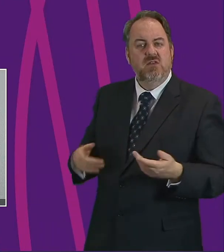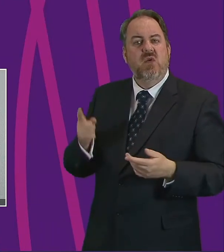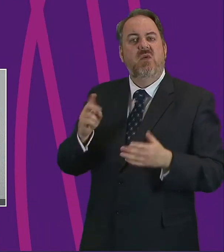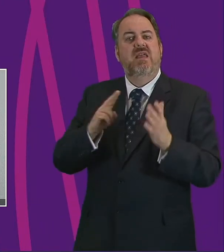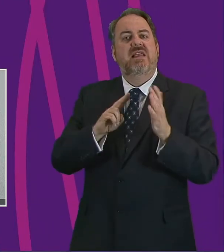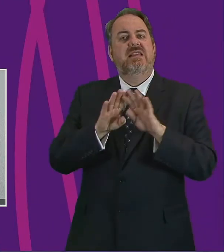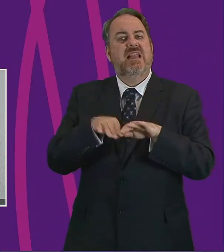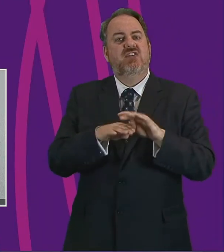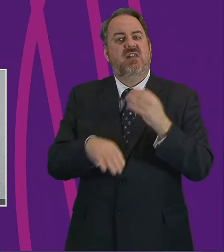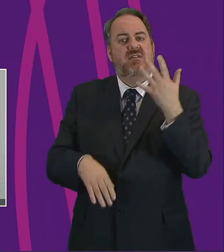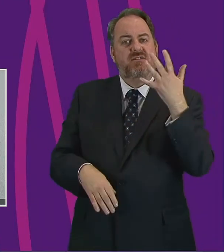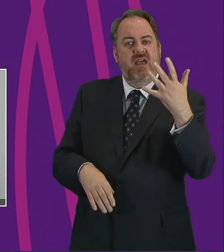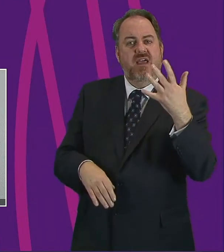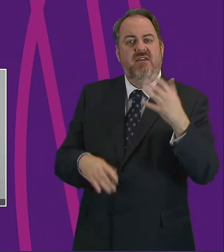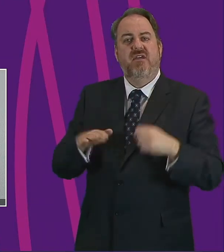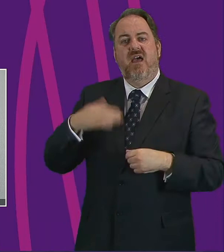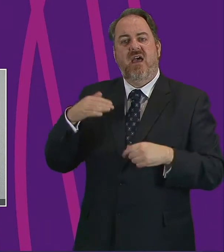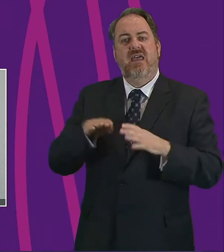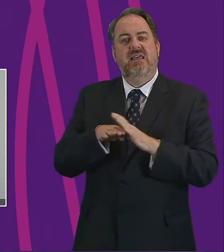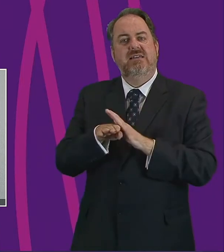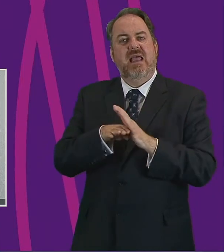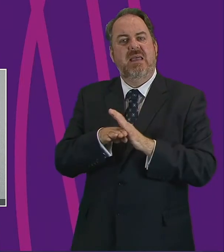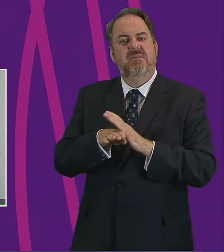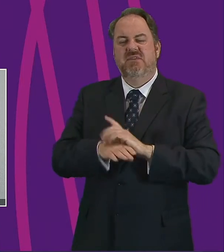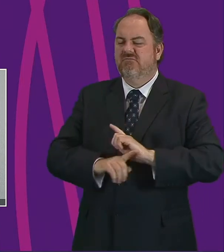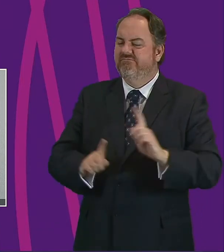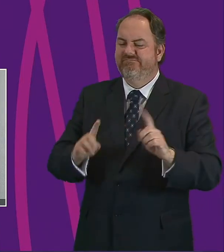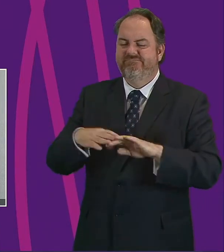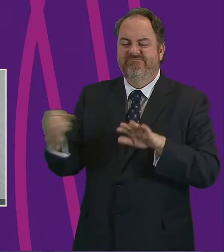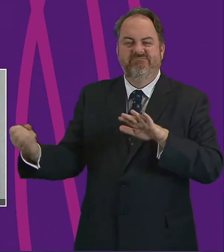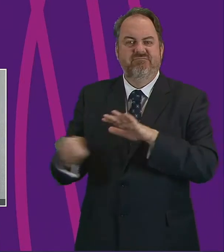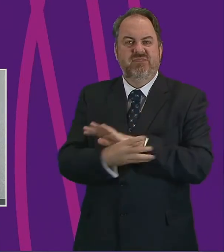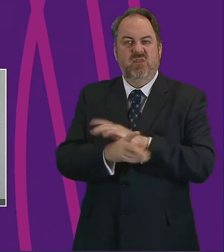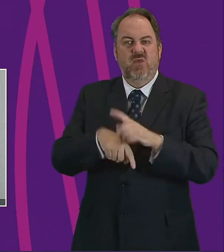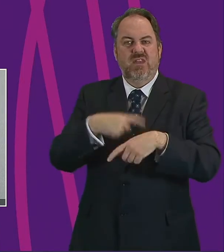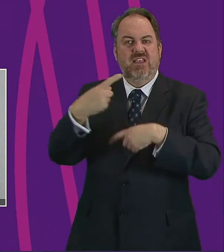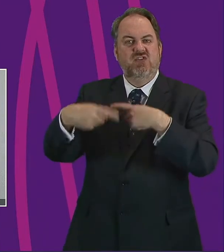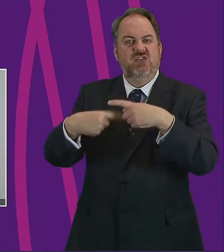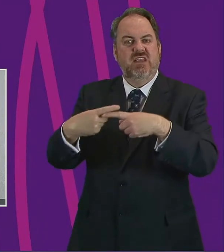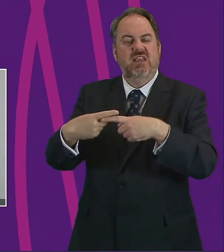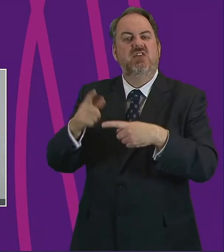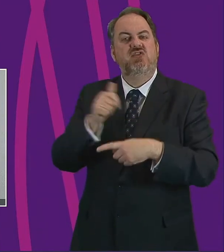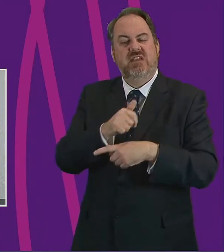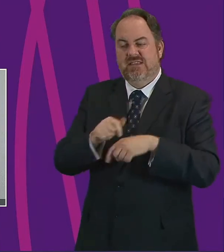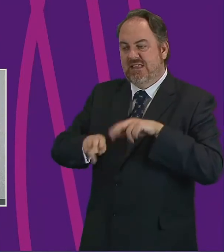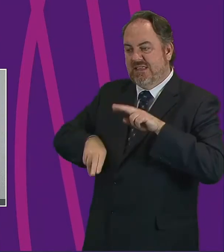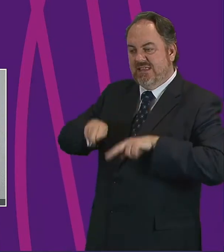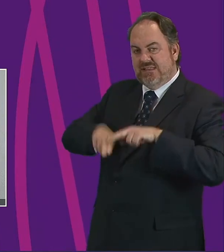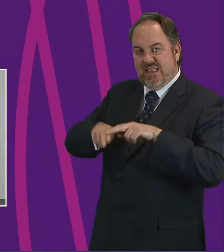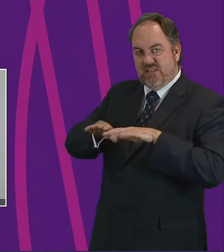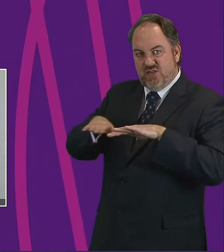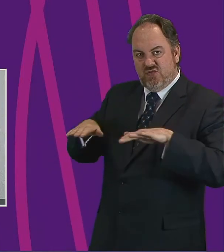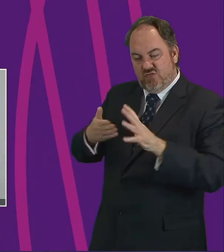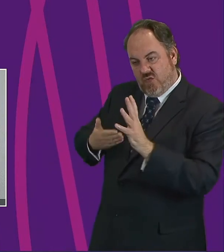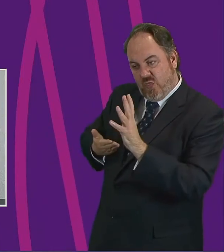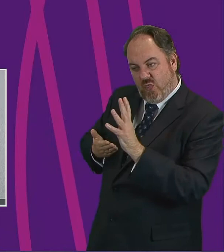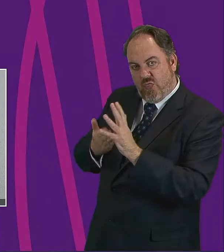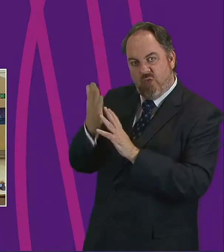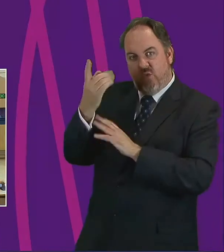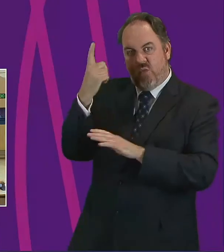exams next year to be scrapped and replaced by a system of continuous assessment which can be planned for ahead of schools reopening in August?